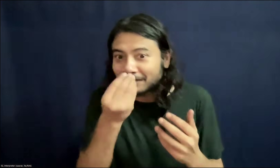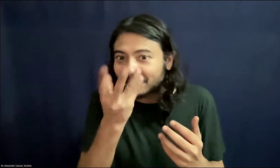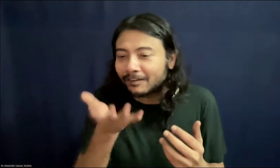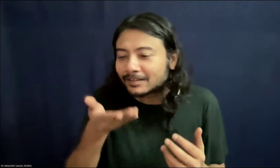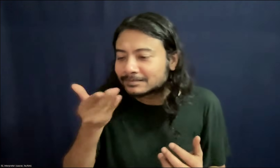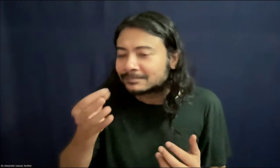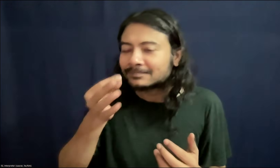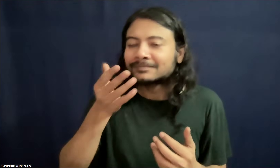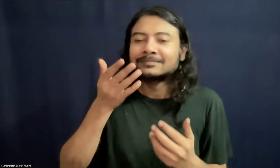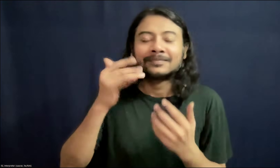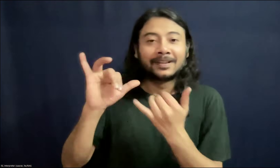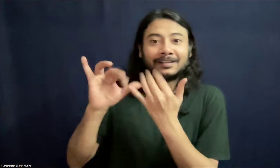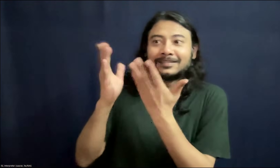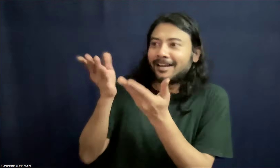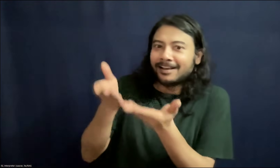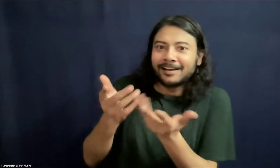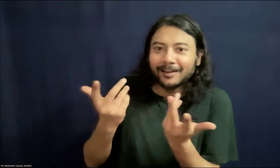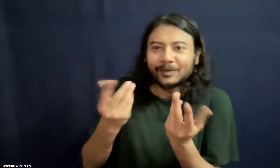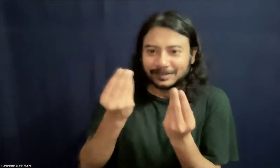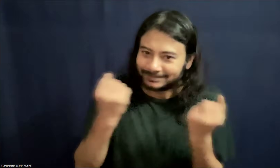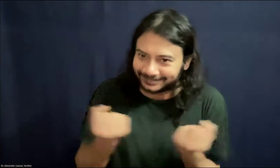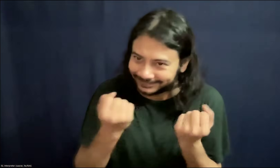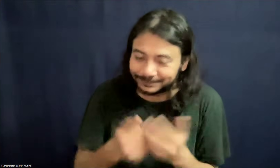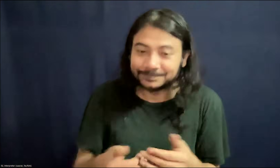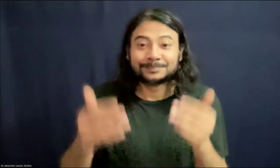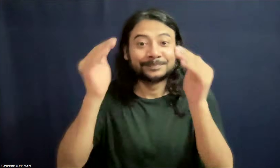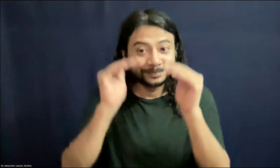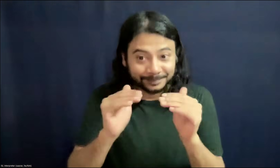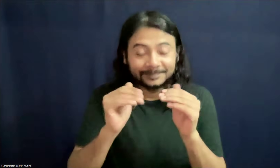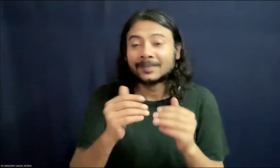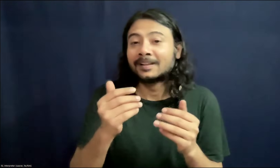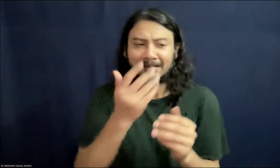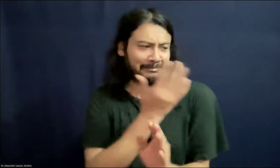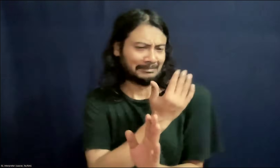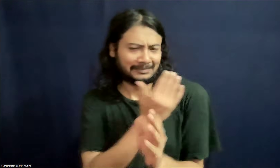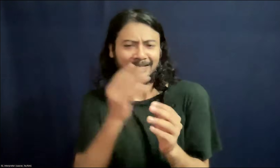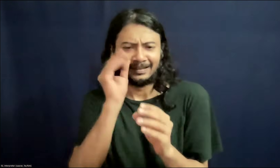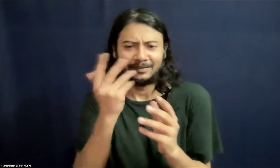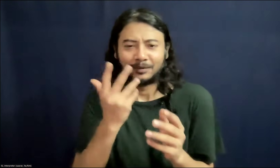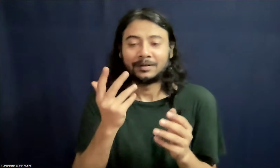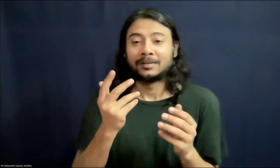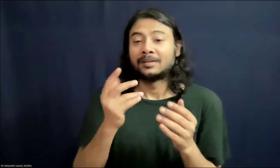learned that how he's sitting in everybody's heart. From him comes remembrance, knowledge, and forgetfulness.